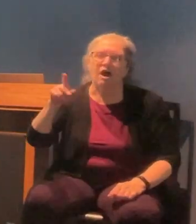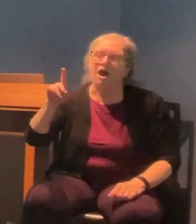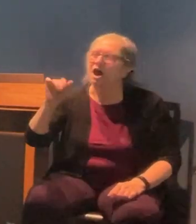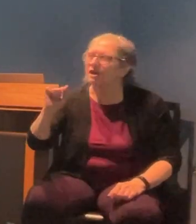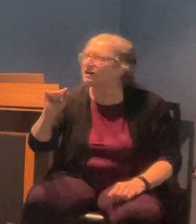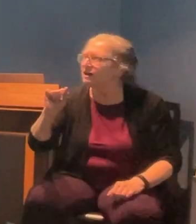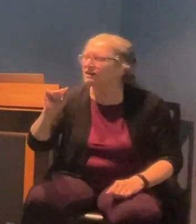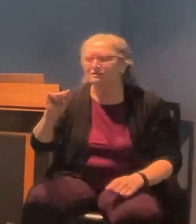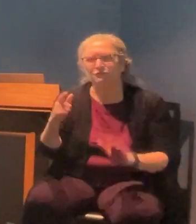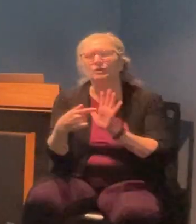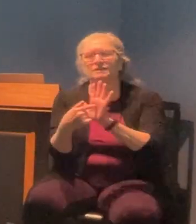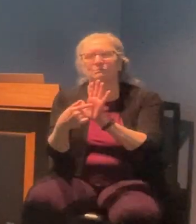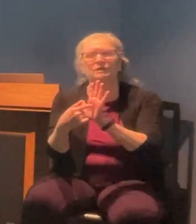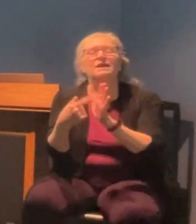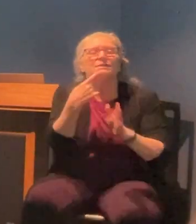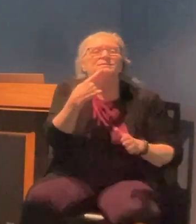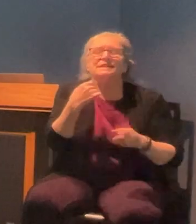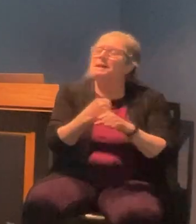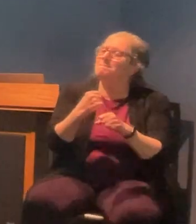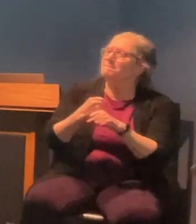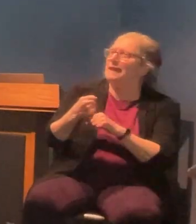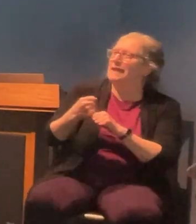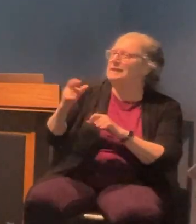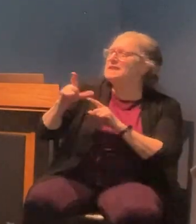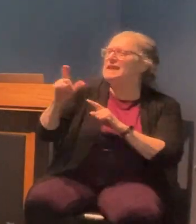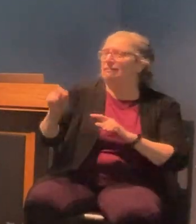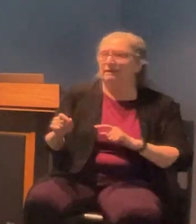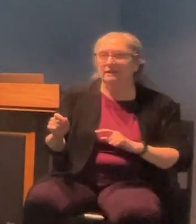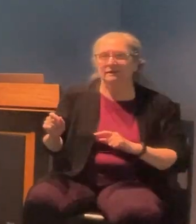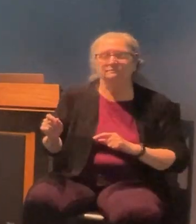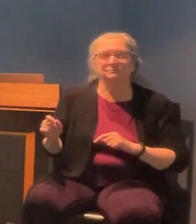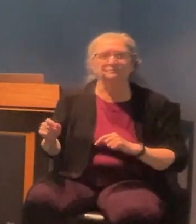label might say made in Italy, but it's really